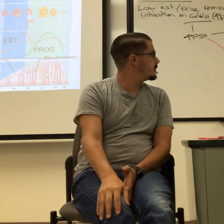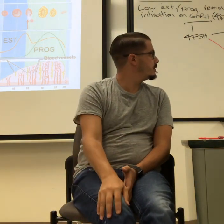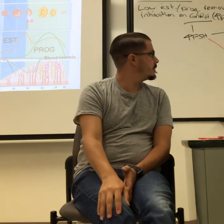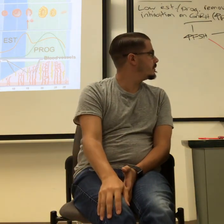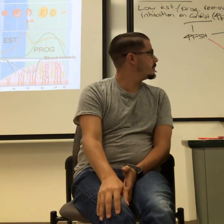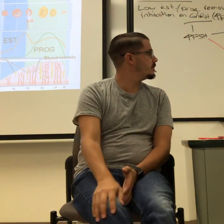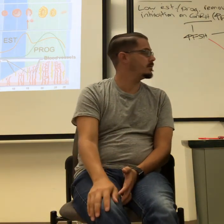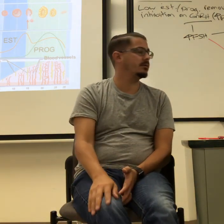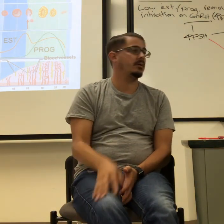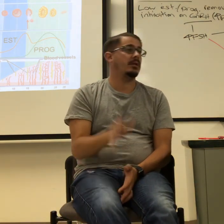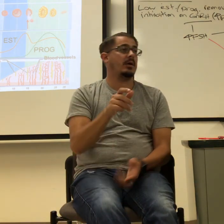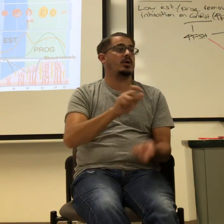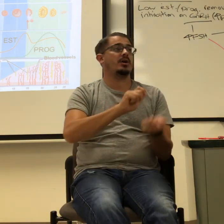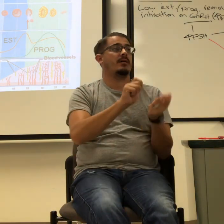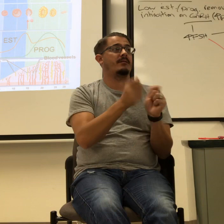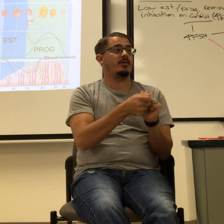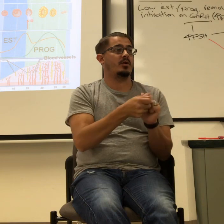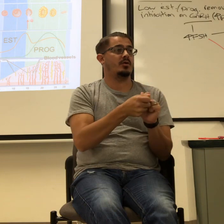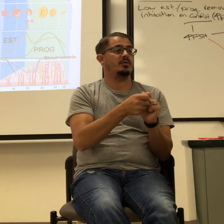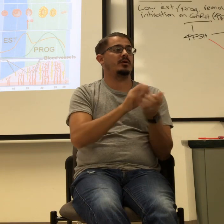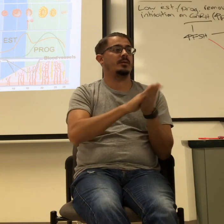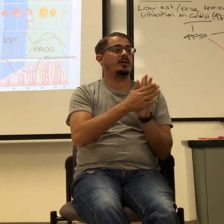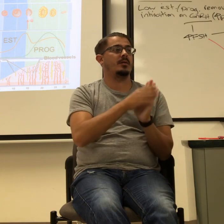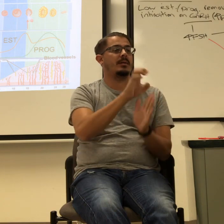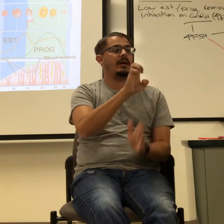That will convert the androstenedione to estrone.